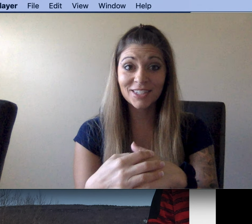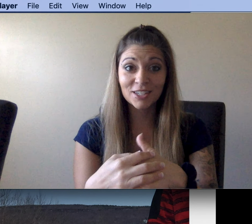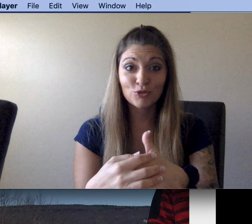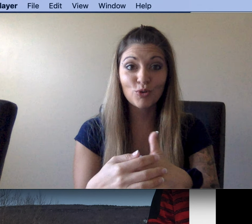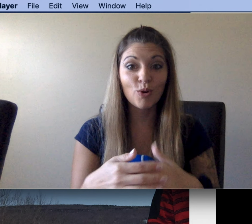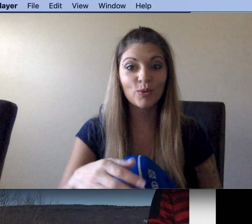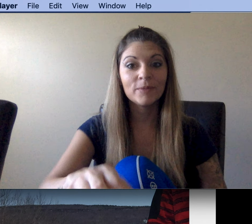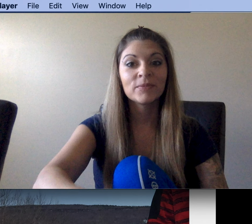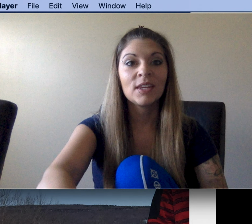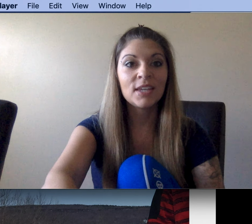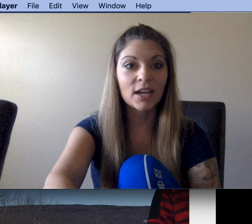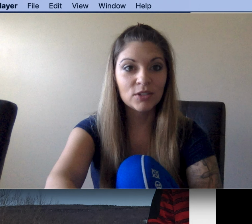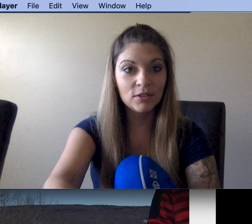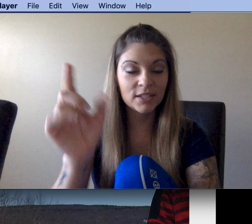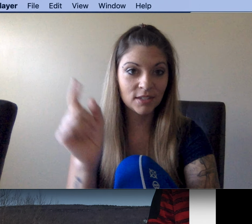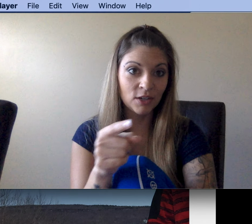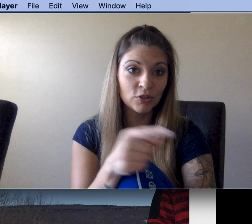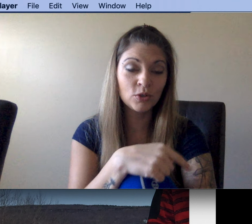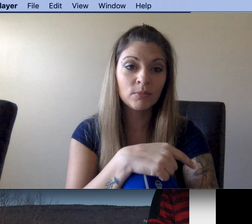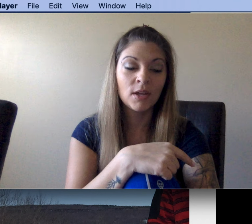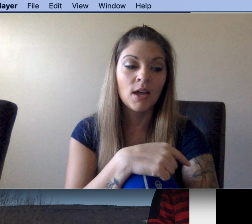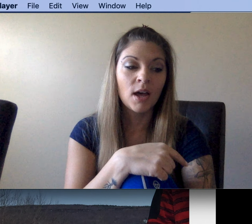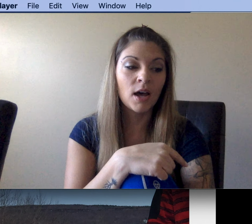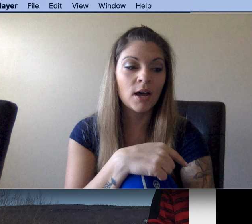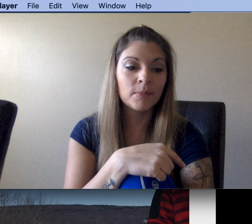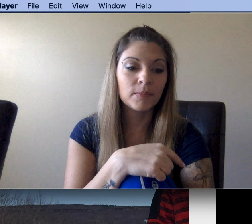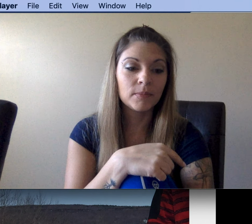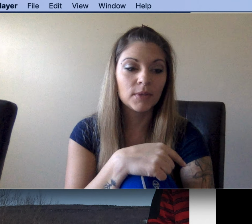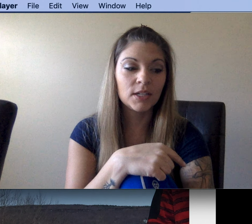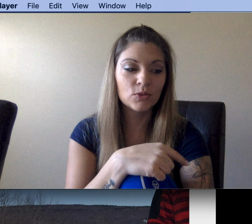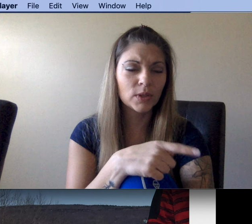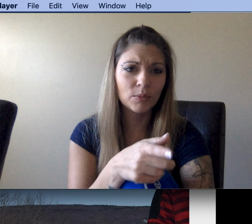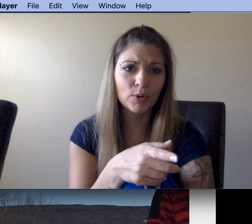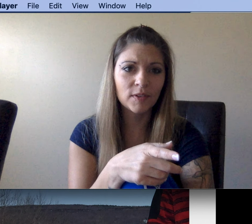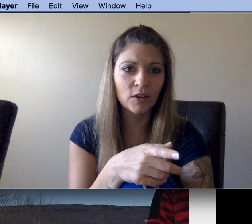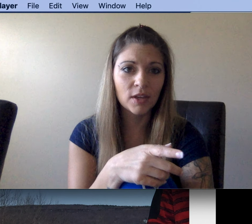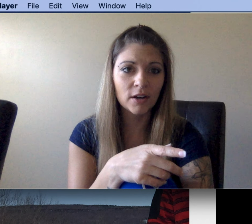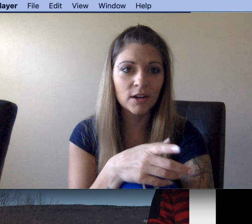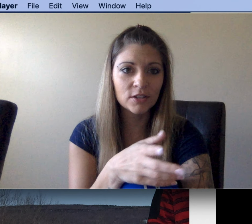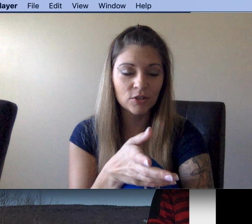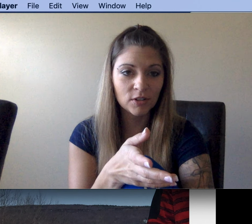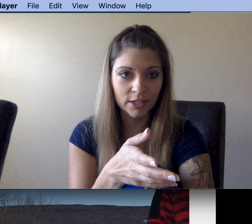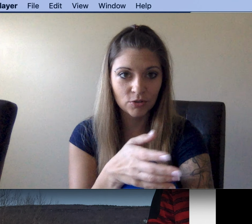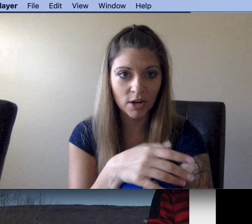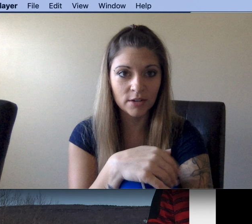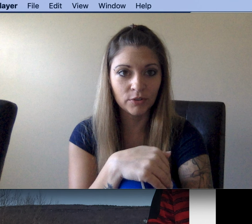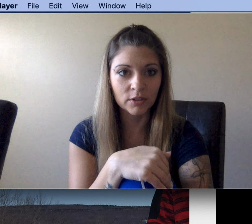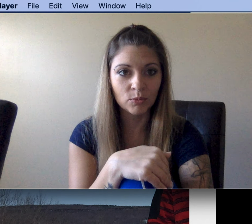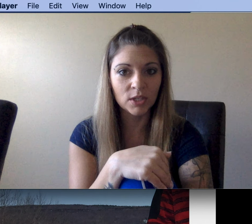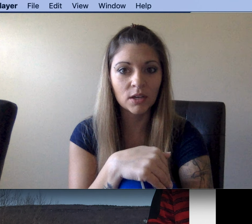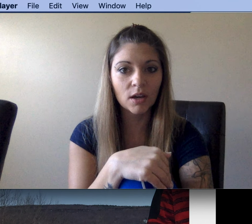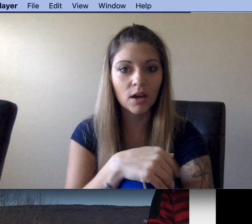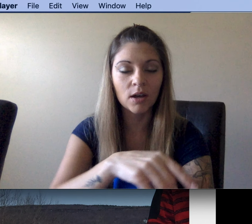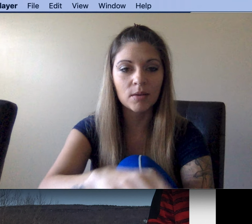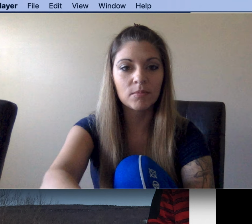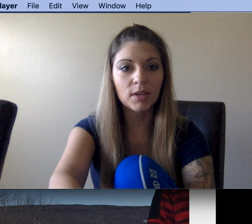class. So yeah, I'll see you guys tonight on Zoom. It is really important that you're there. It's your class grade for the